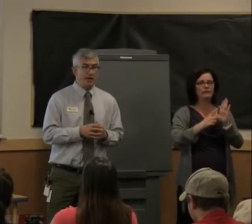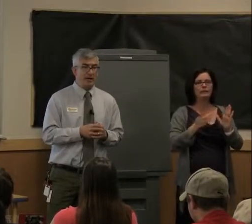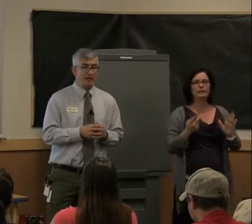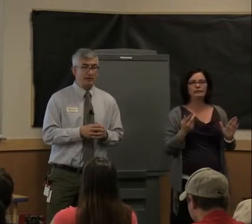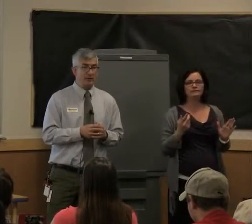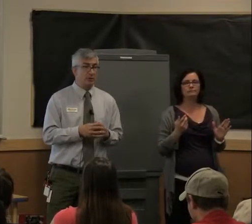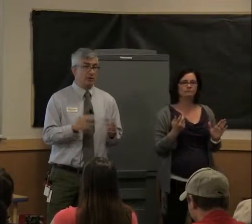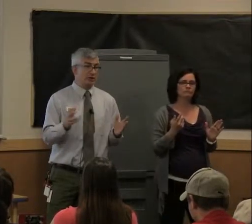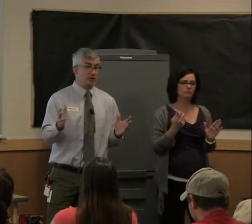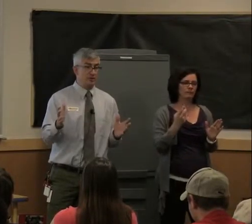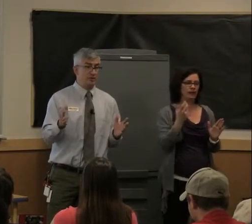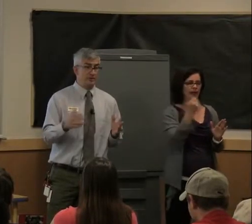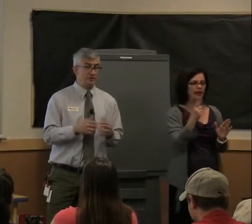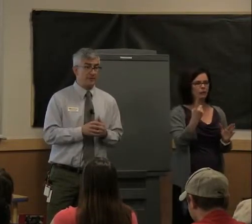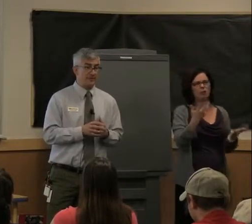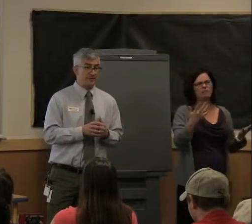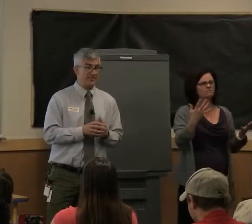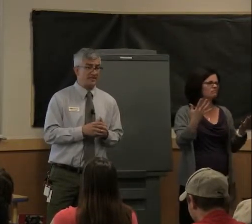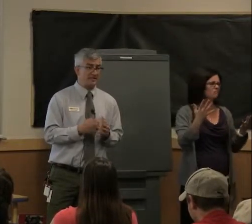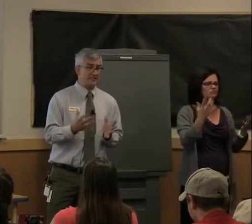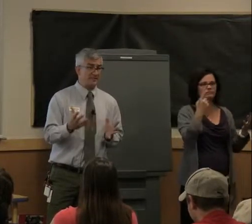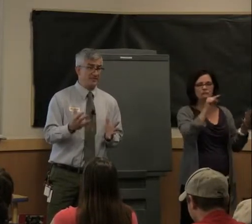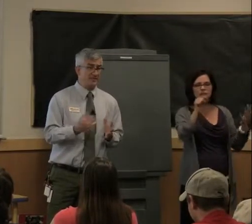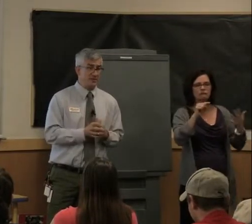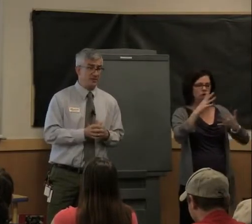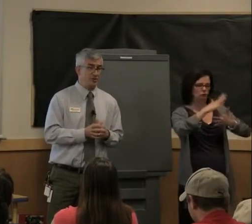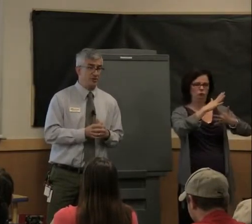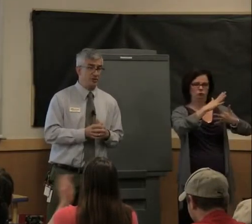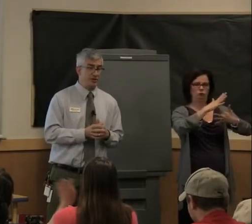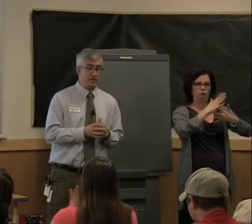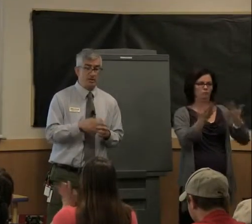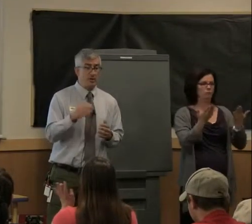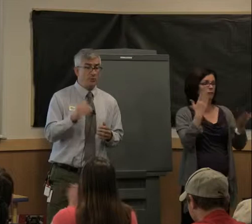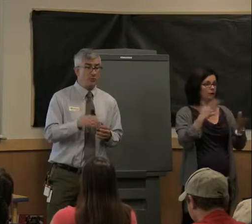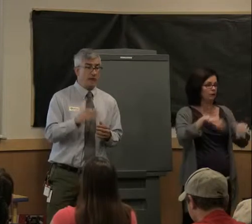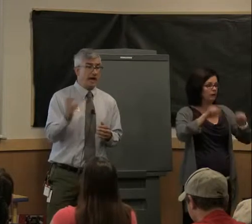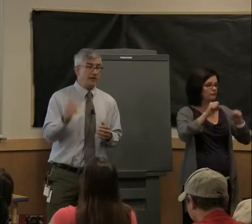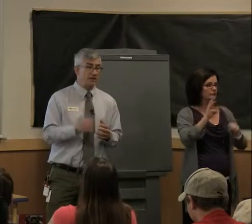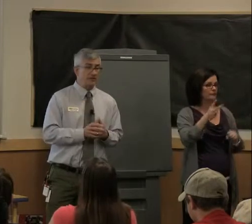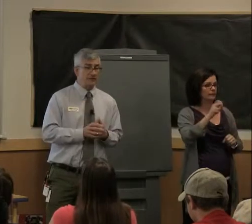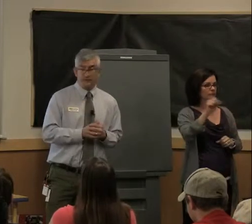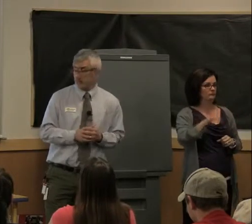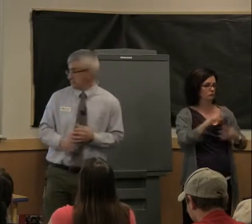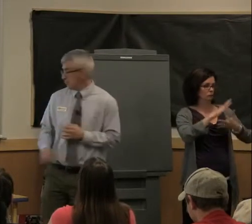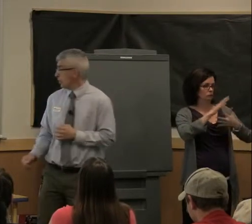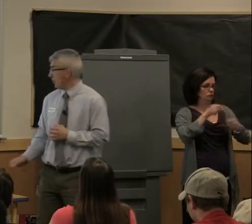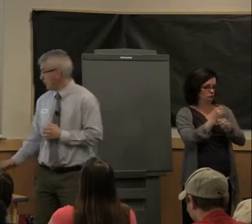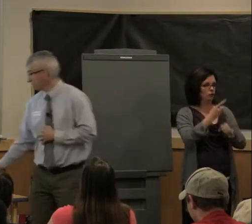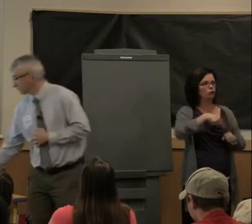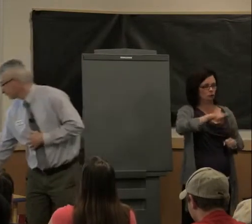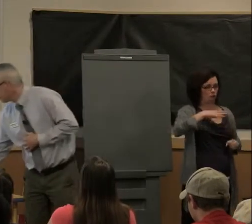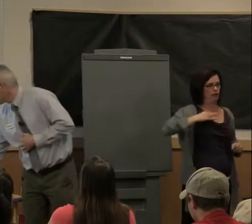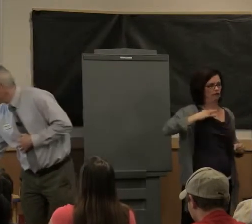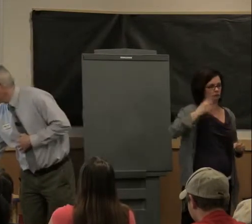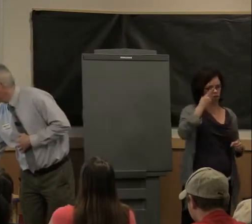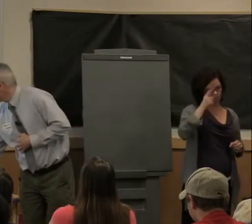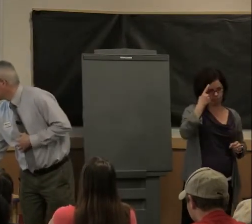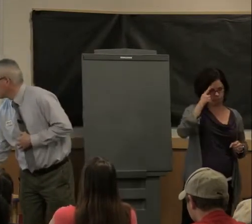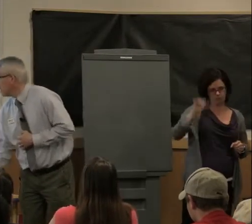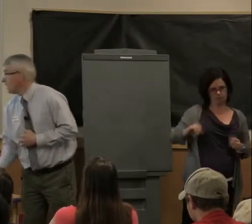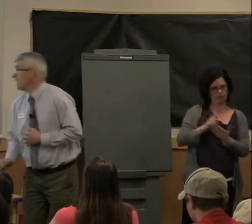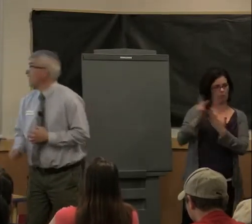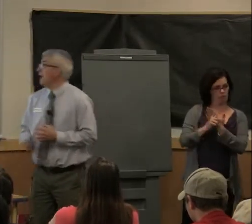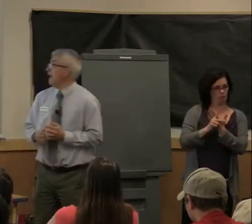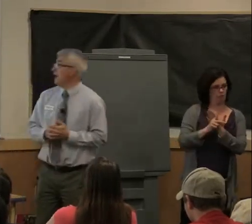are currently juniors, maybe in the second semester of your junior year, would be eligible for this program.